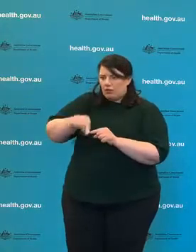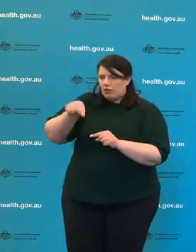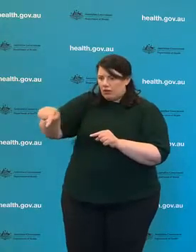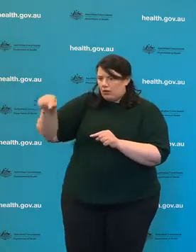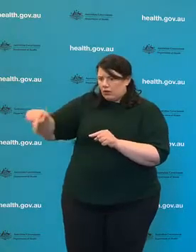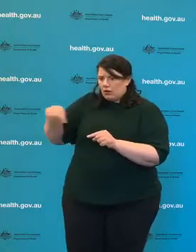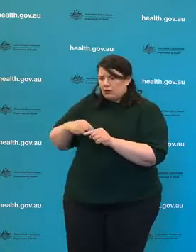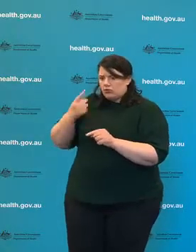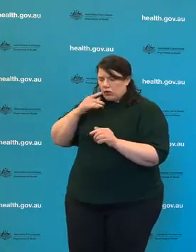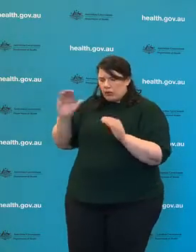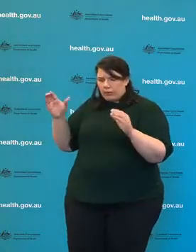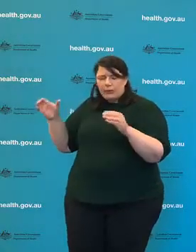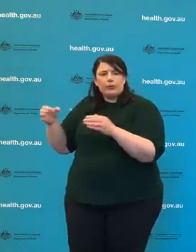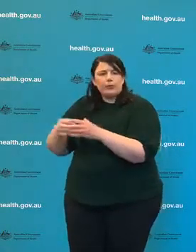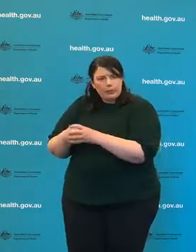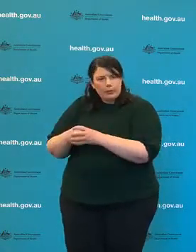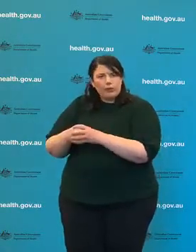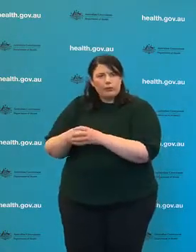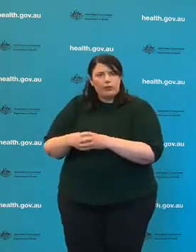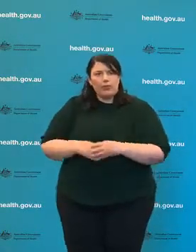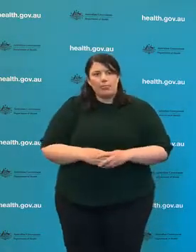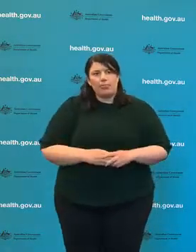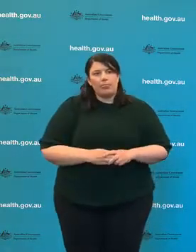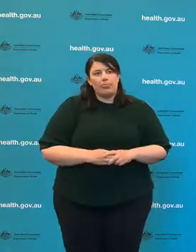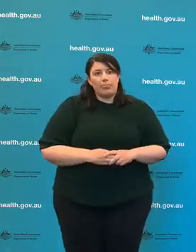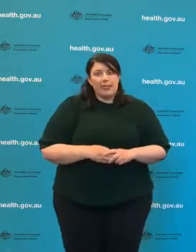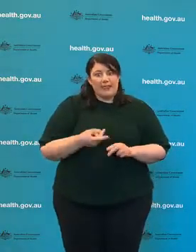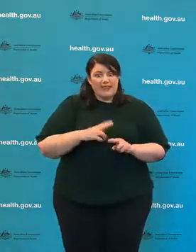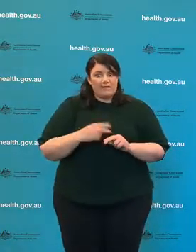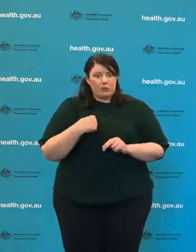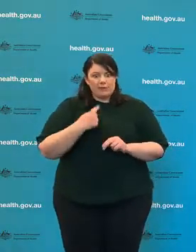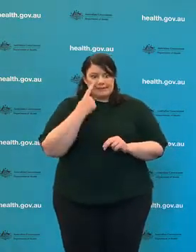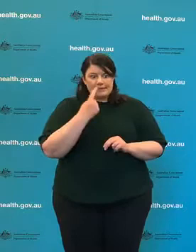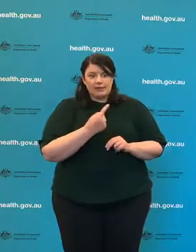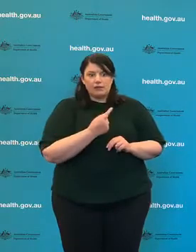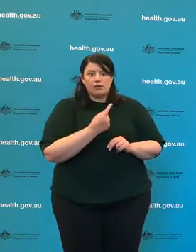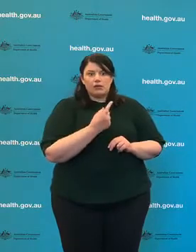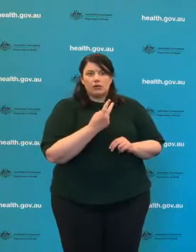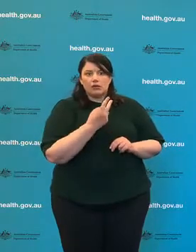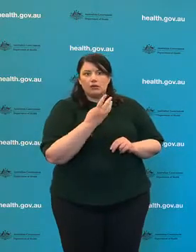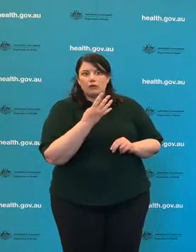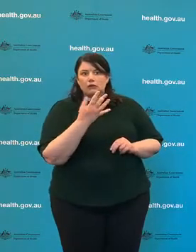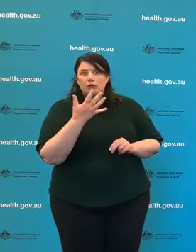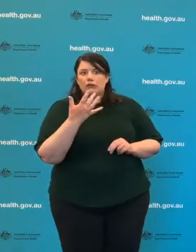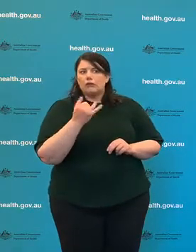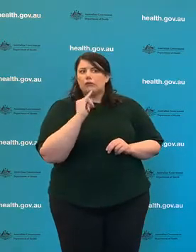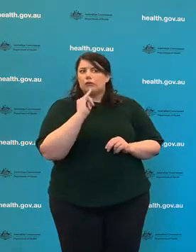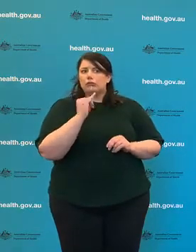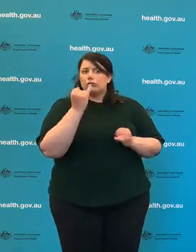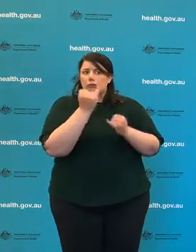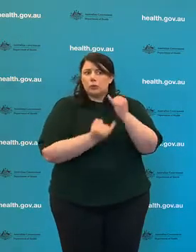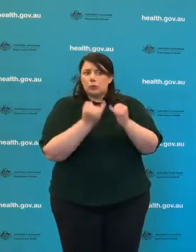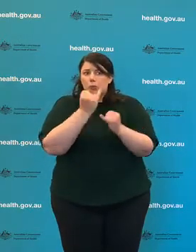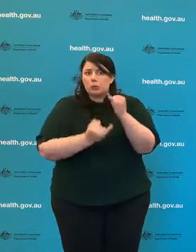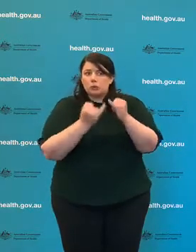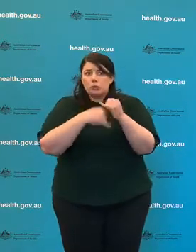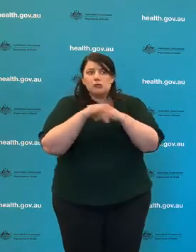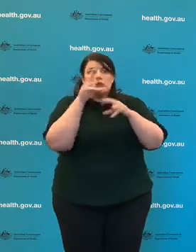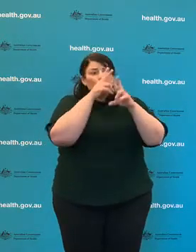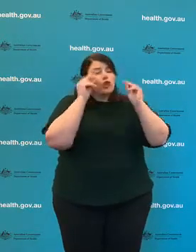that if there's some early signs that things are getting out of control in the aged care sector, that there's a